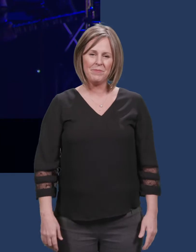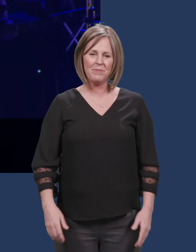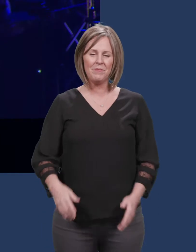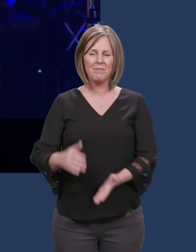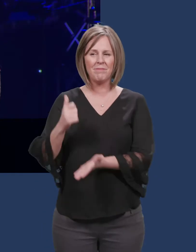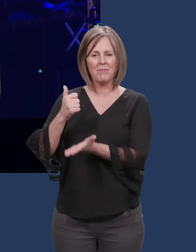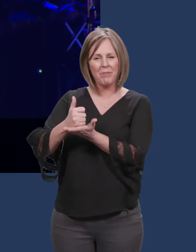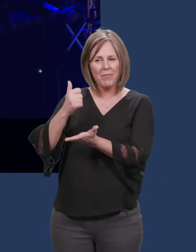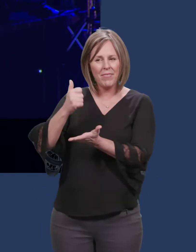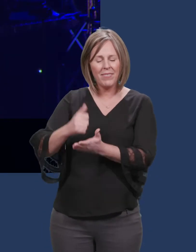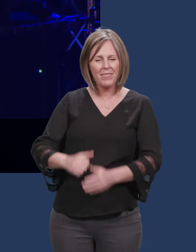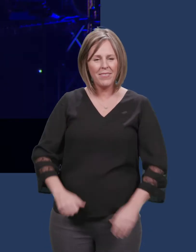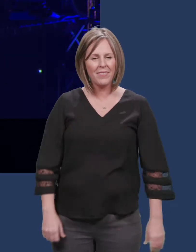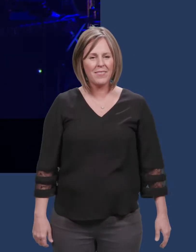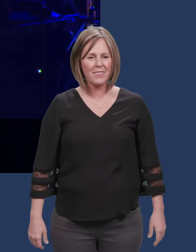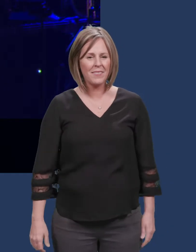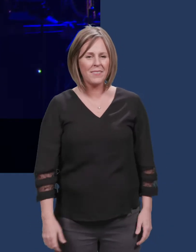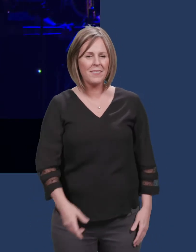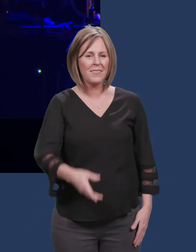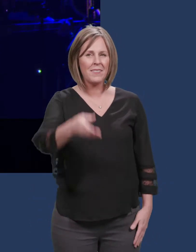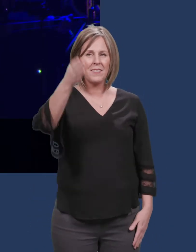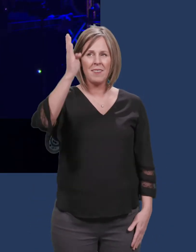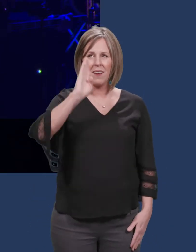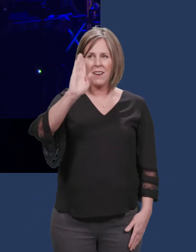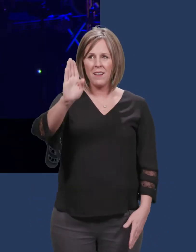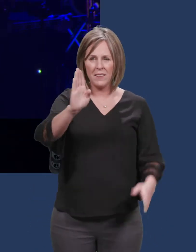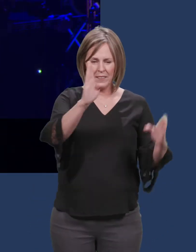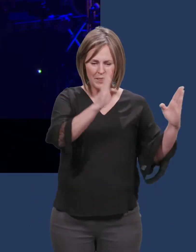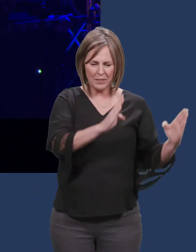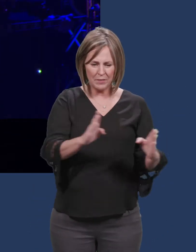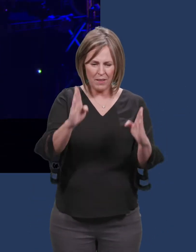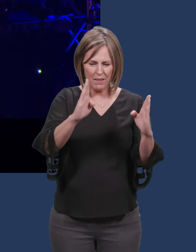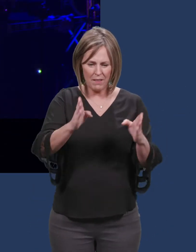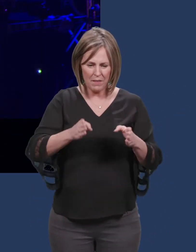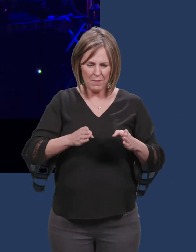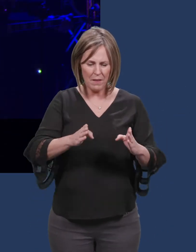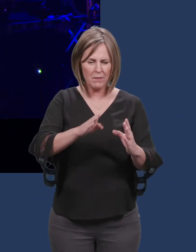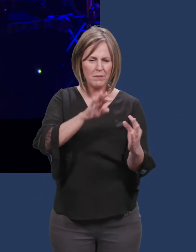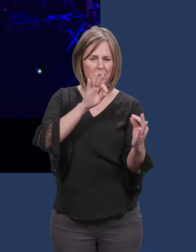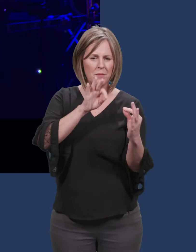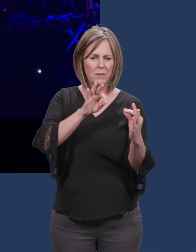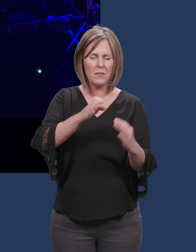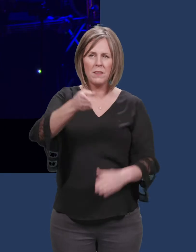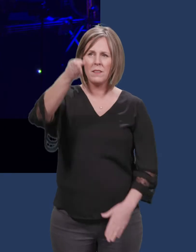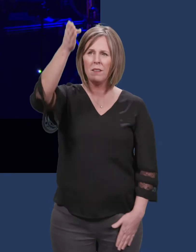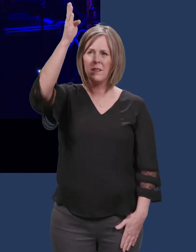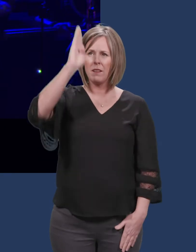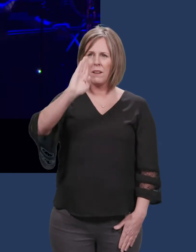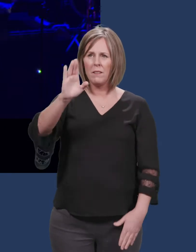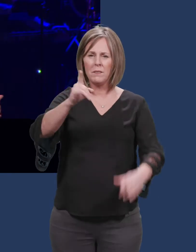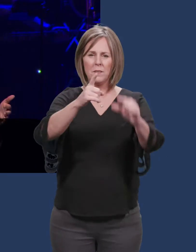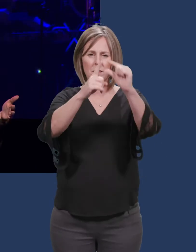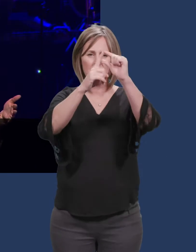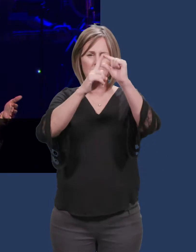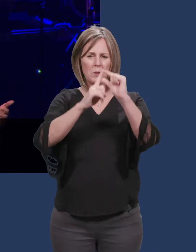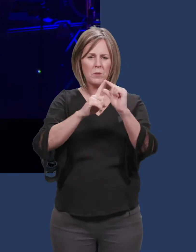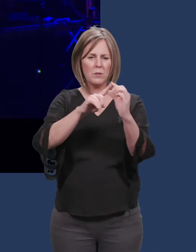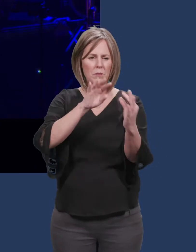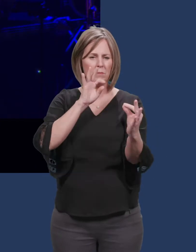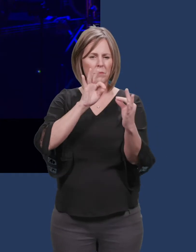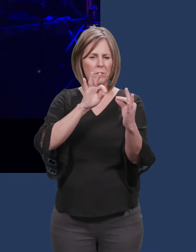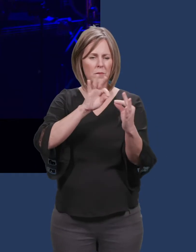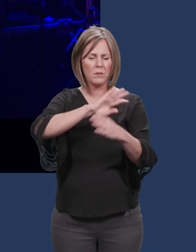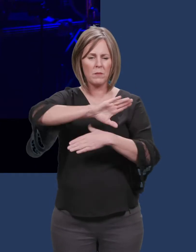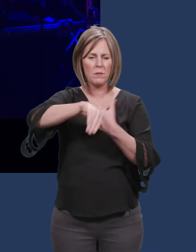Amen. God's way is perfect. Yahweh's word is flawless. He shields all who